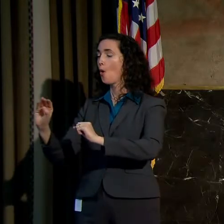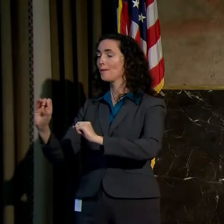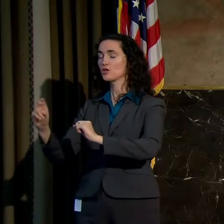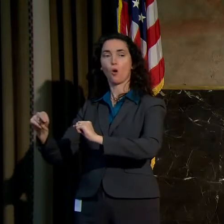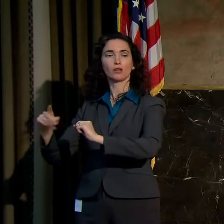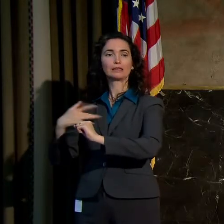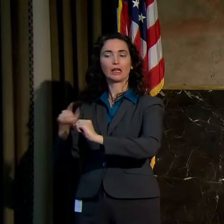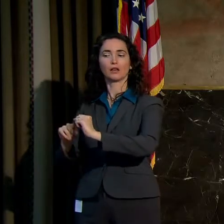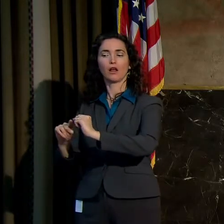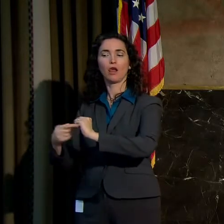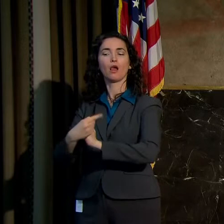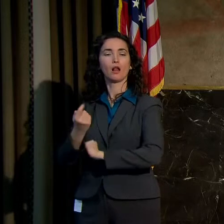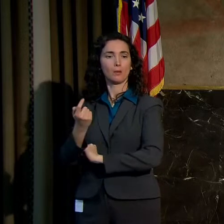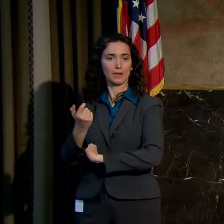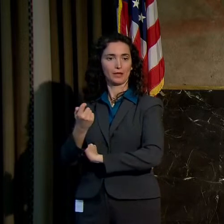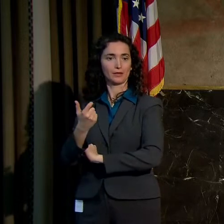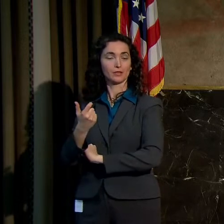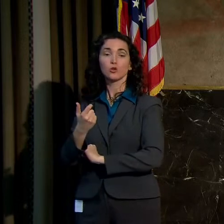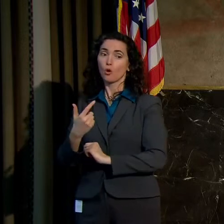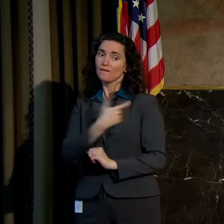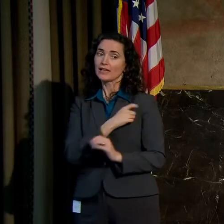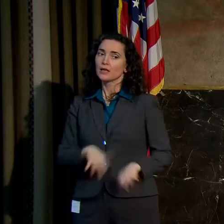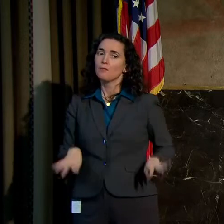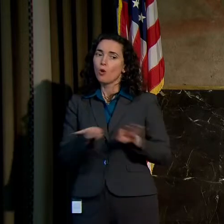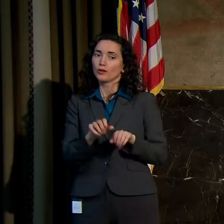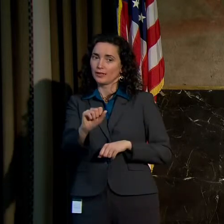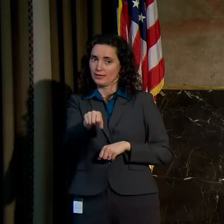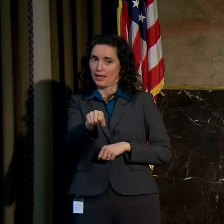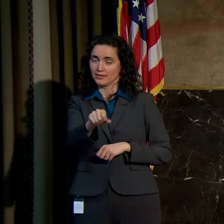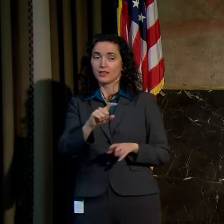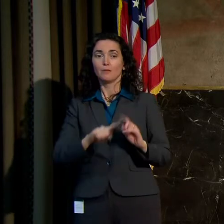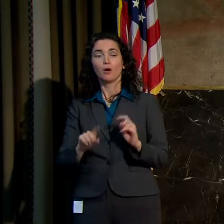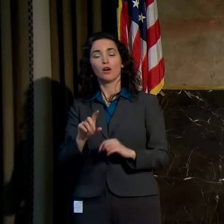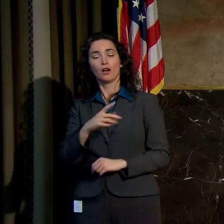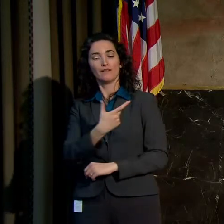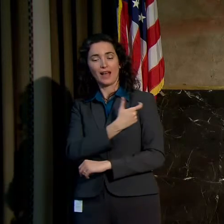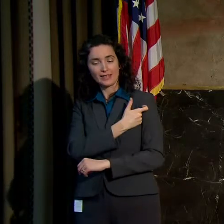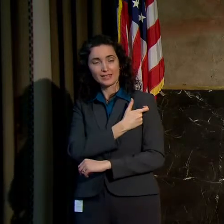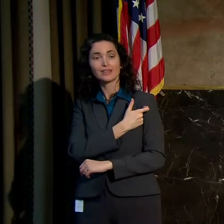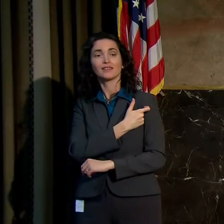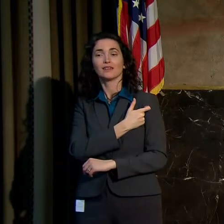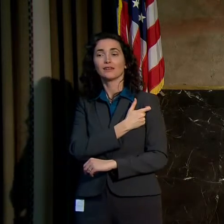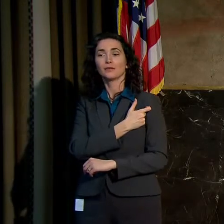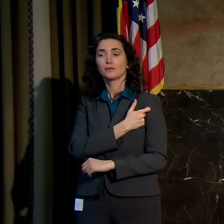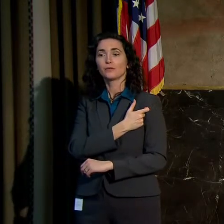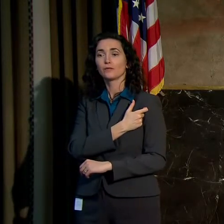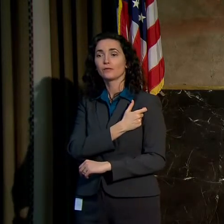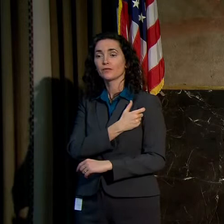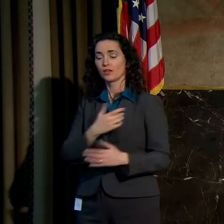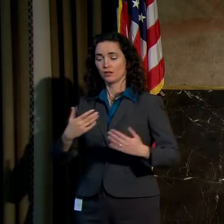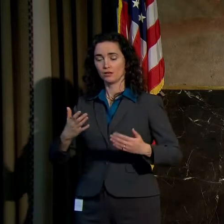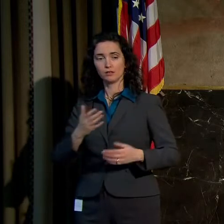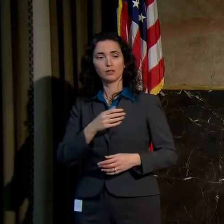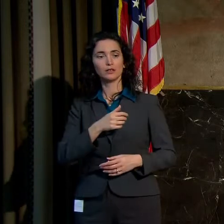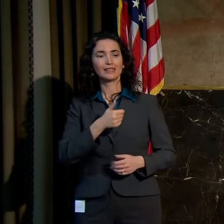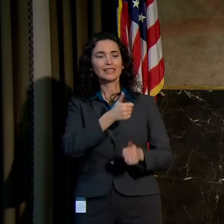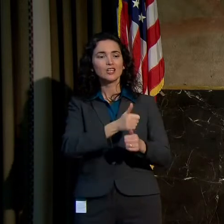not absolute. And the vaccines don't provide the absolute same amount of protection for everyone. People